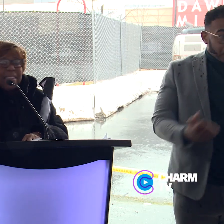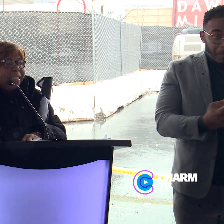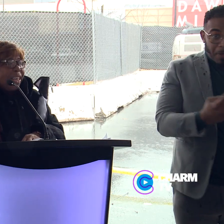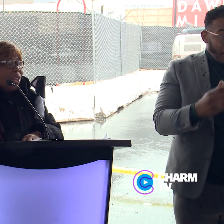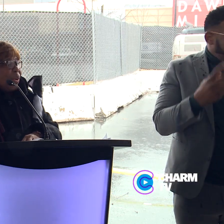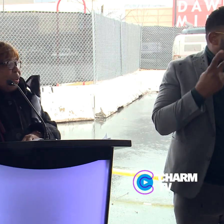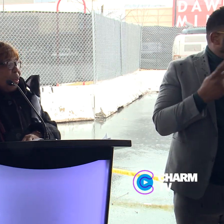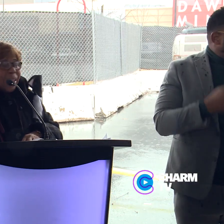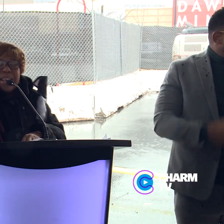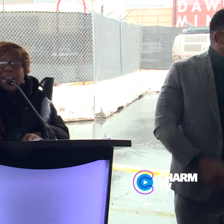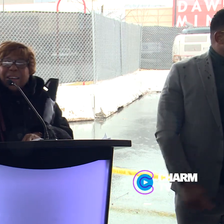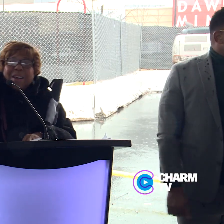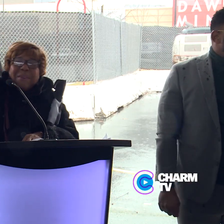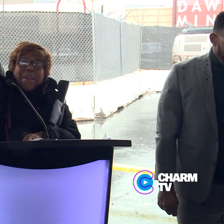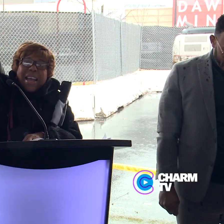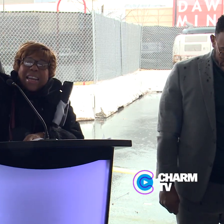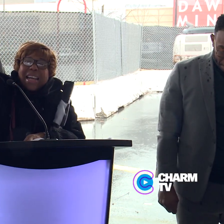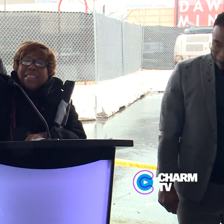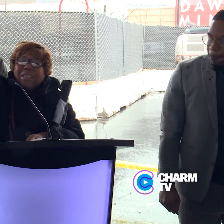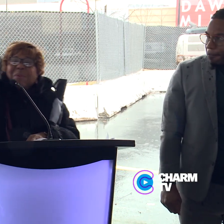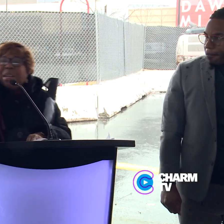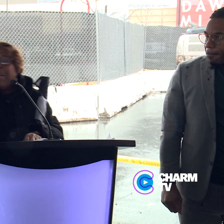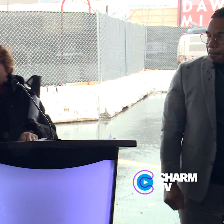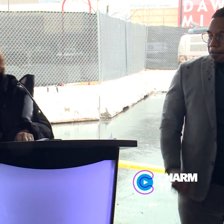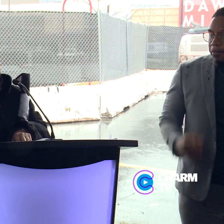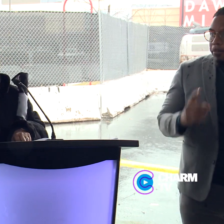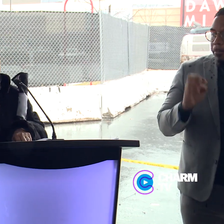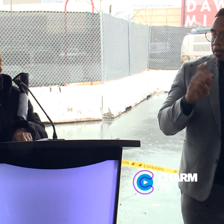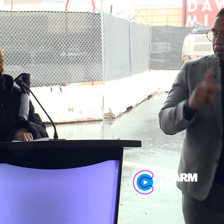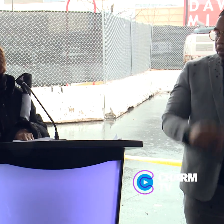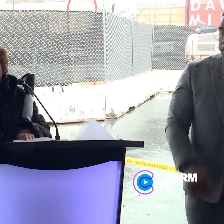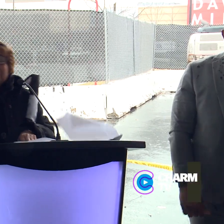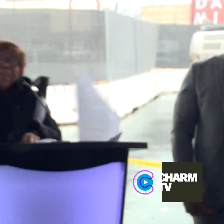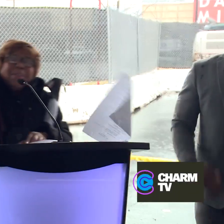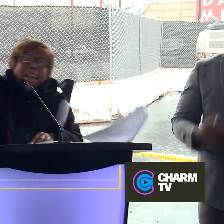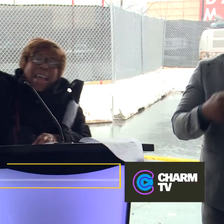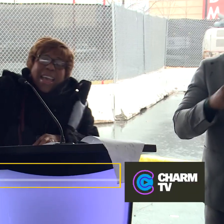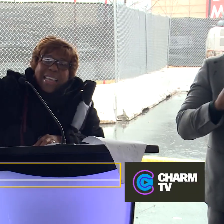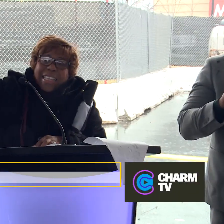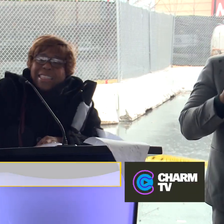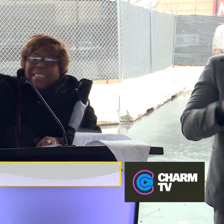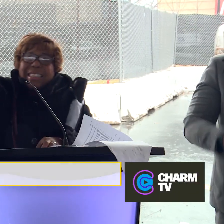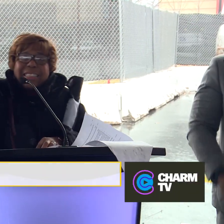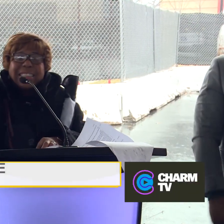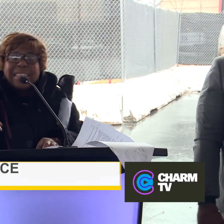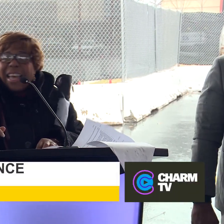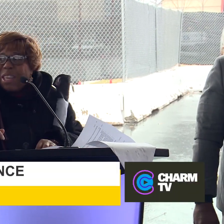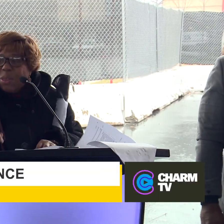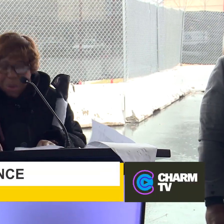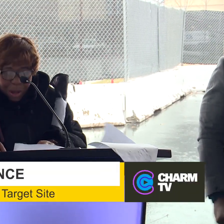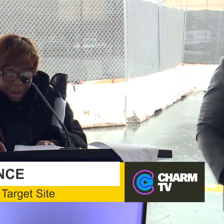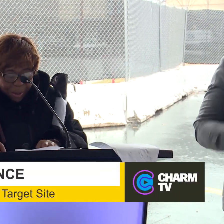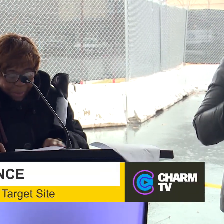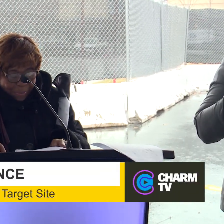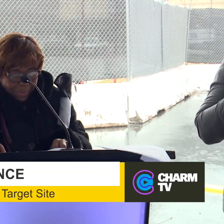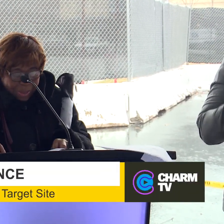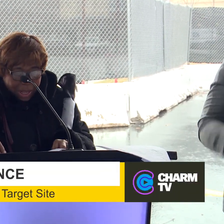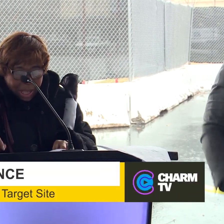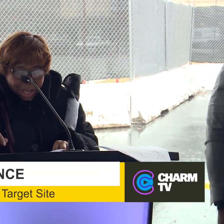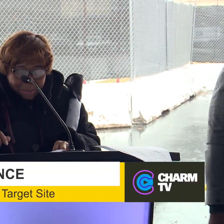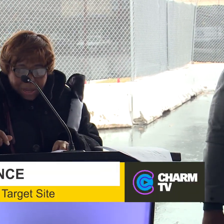everyone can see you? All right, I see one in the back. Graham, okay. Thank you